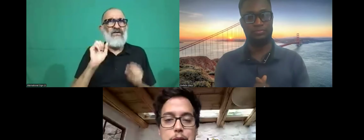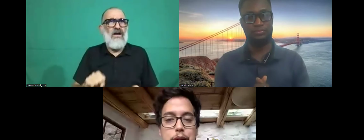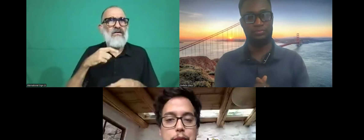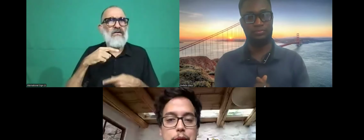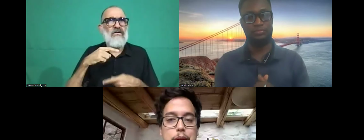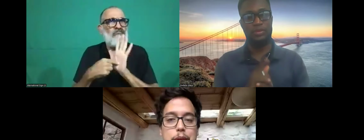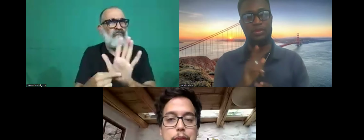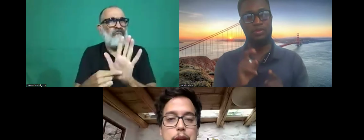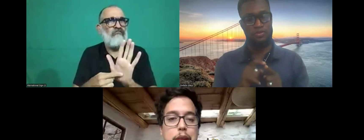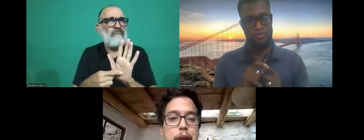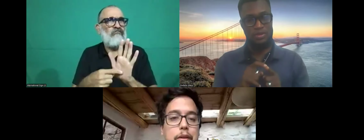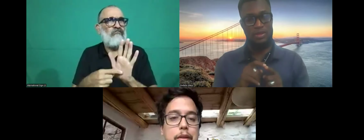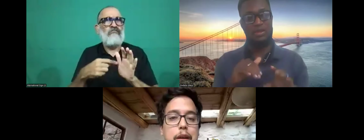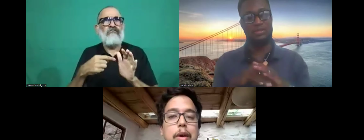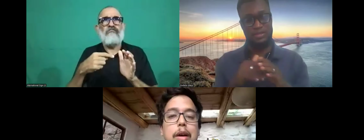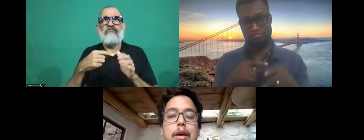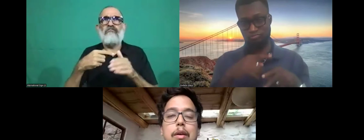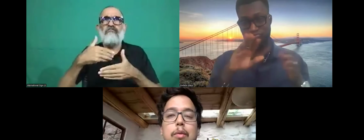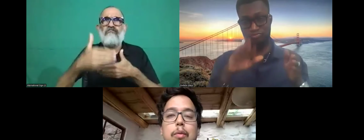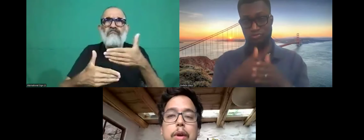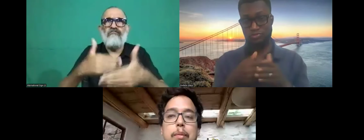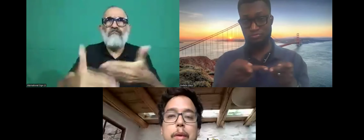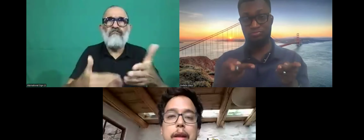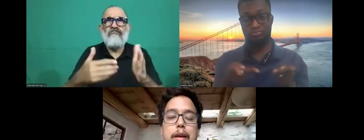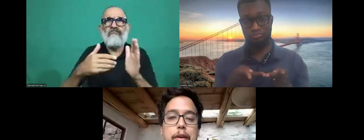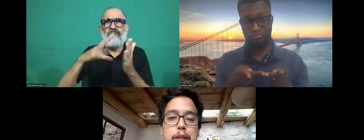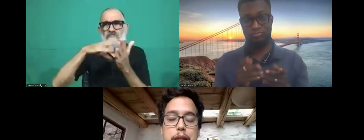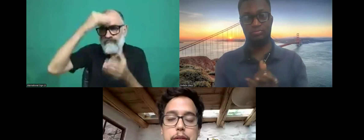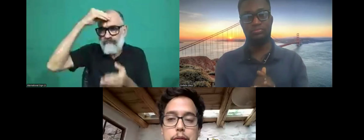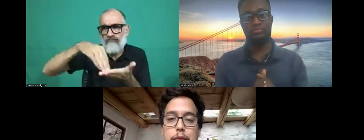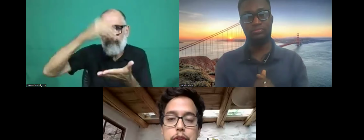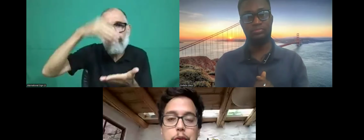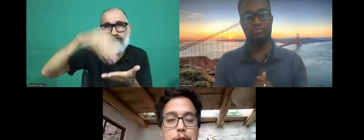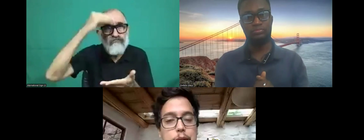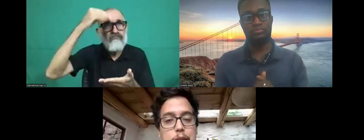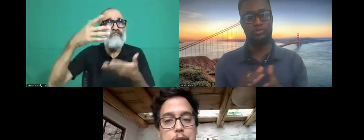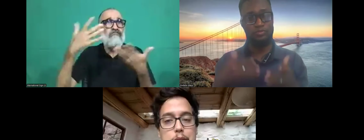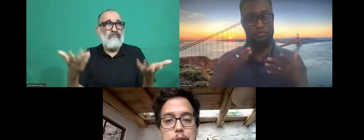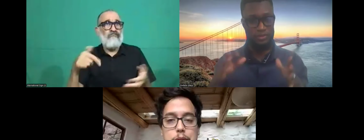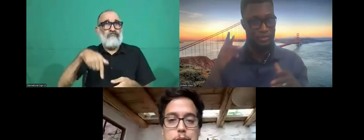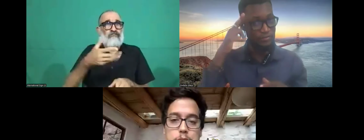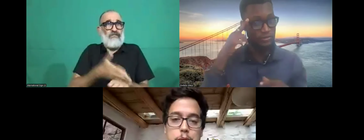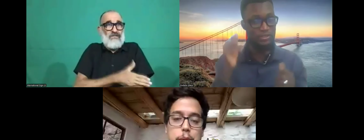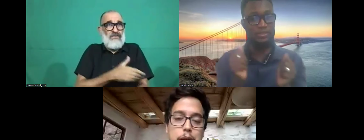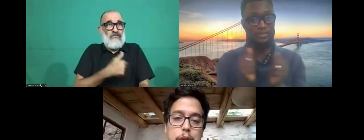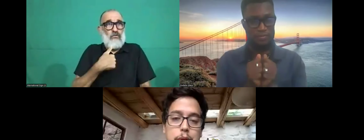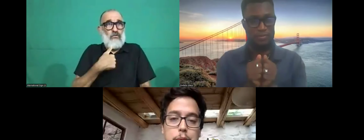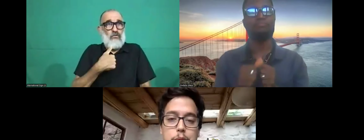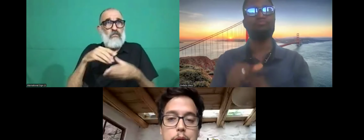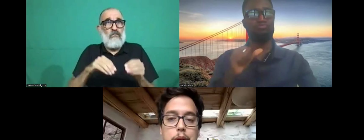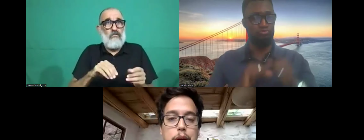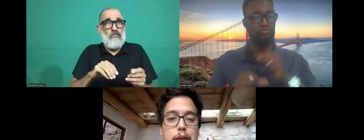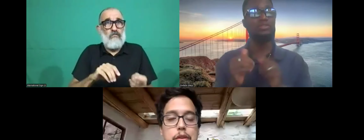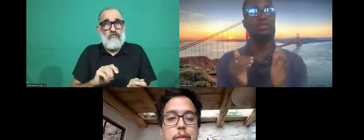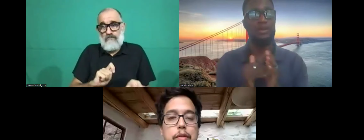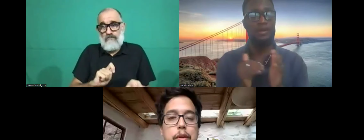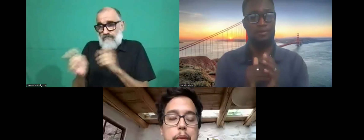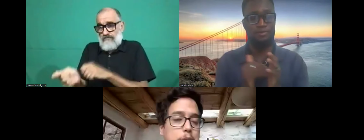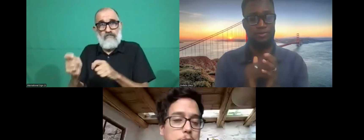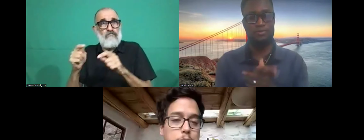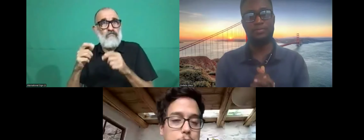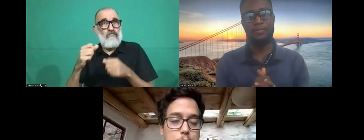usually they take a long time, we might have a chance for some of the facilitators to share back with the room some